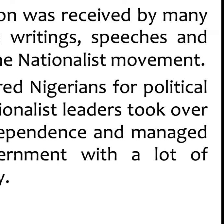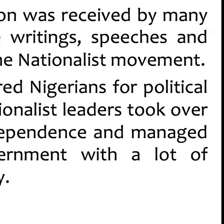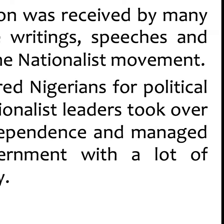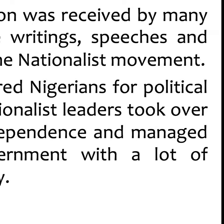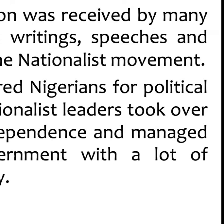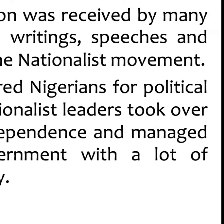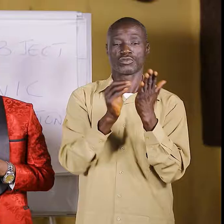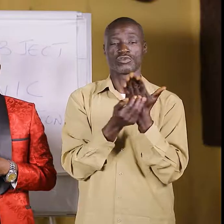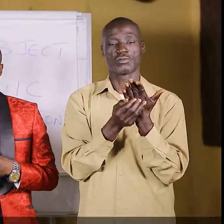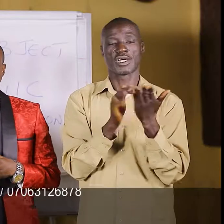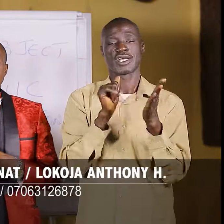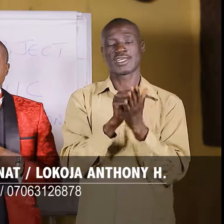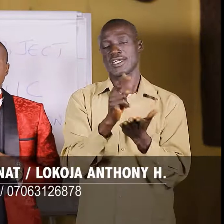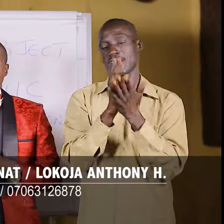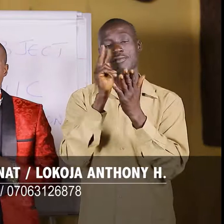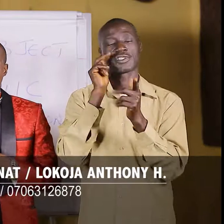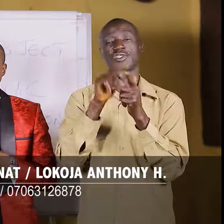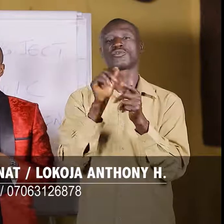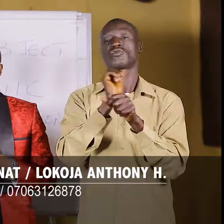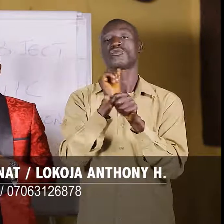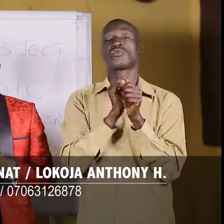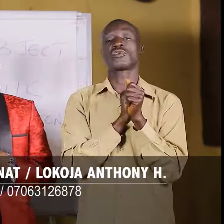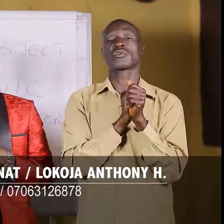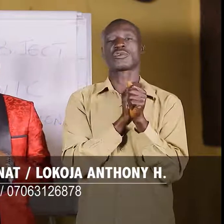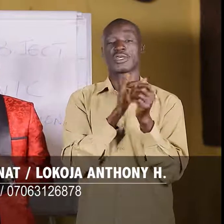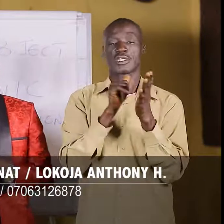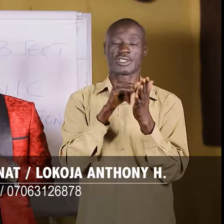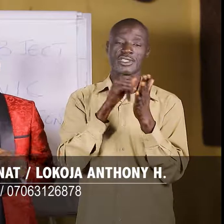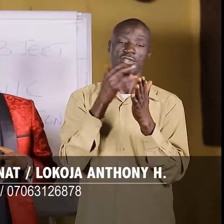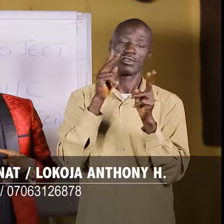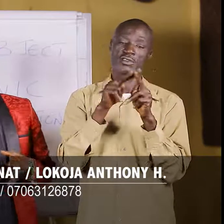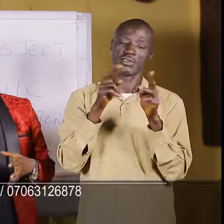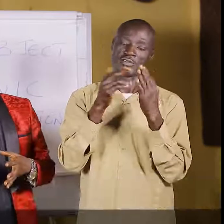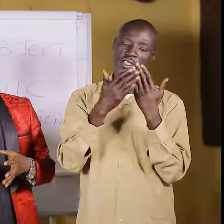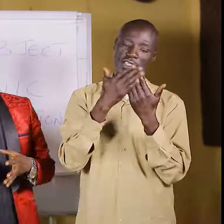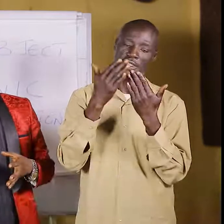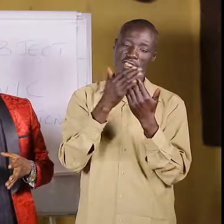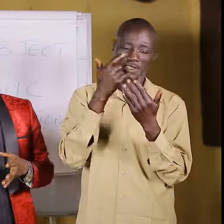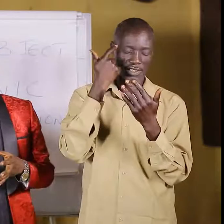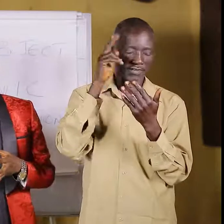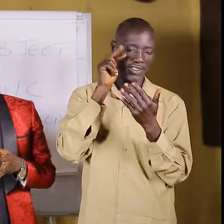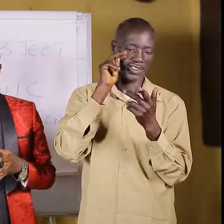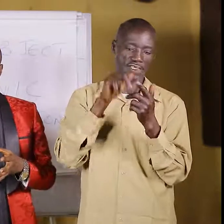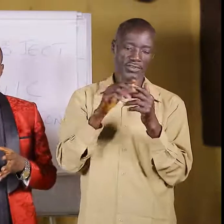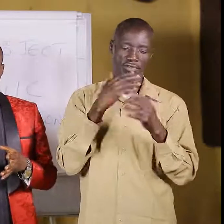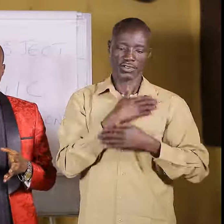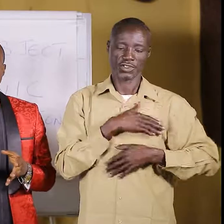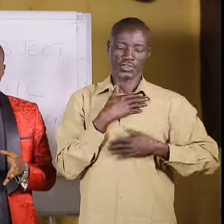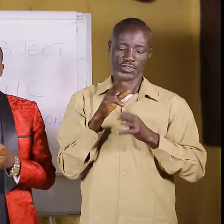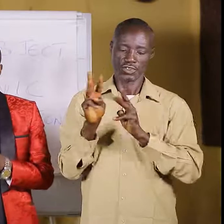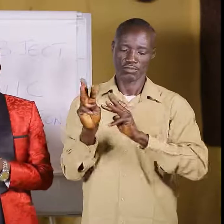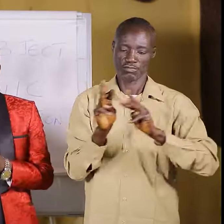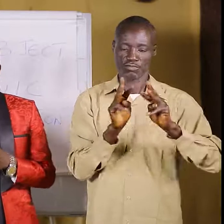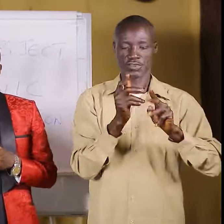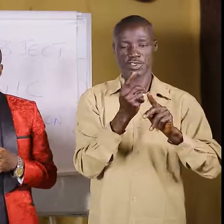and ability. It was very easy for Nigeria to enjoy a smooth transition from being